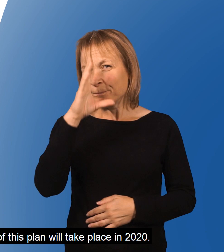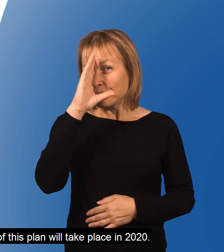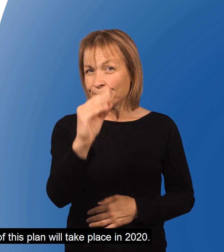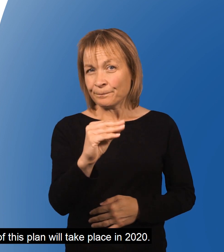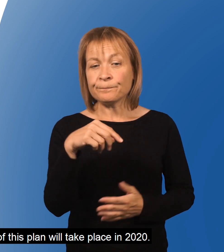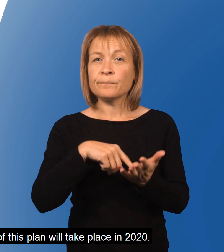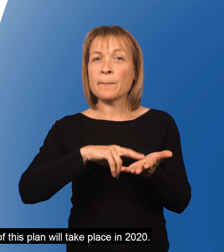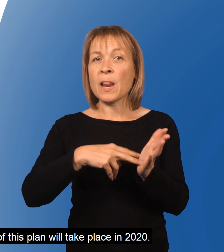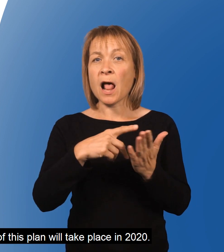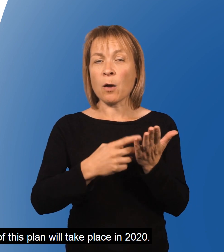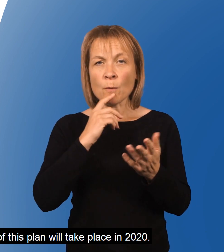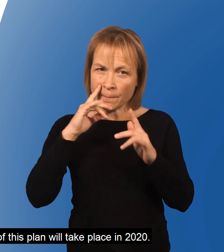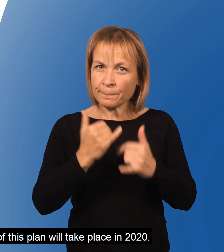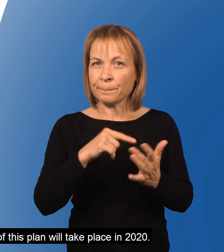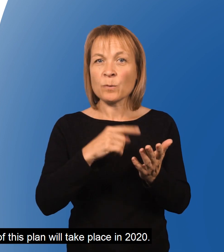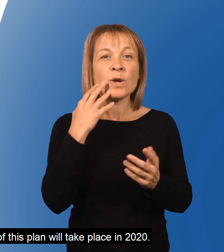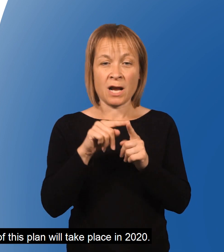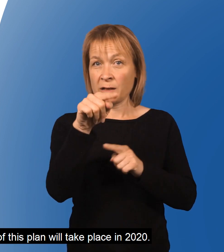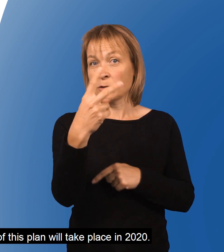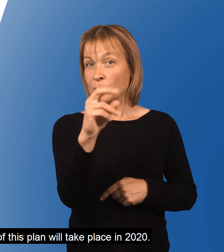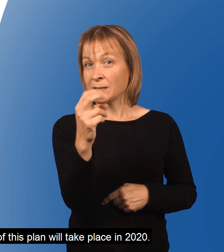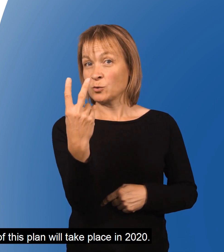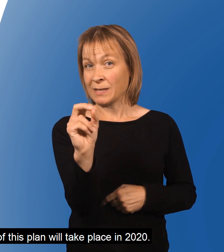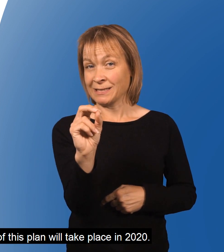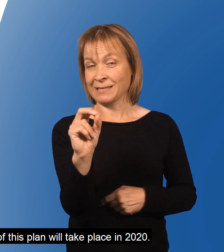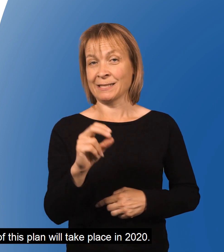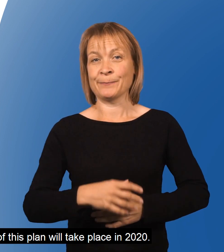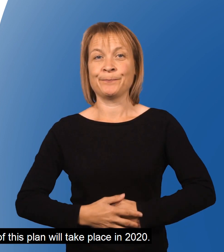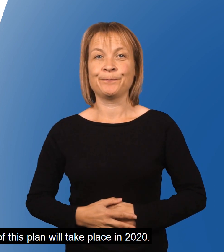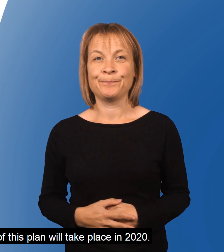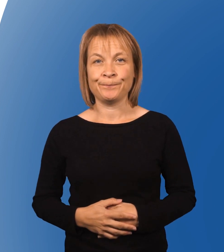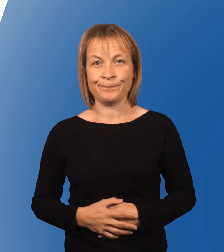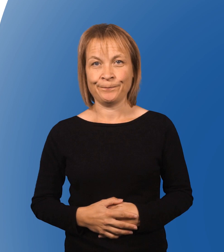2024. A review of this plan will take place in 2020.